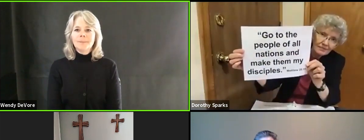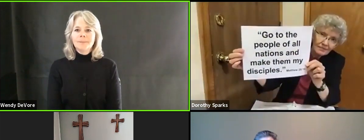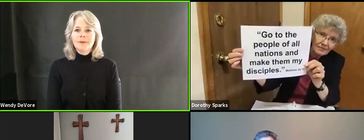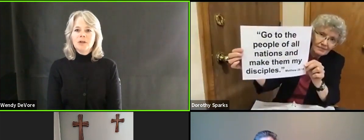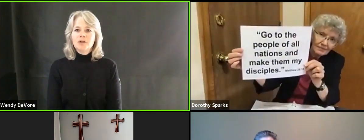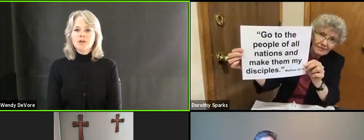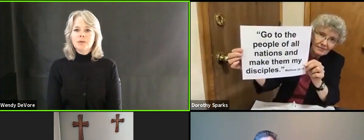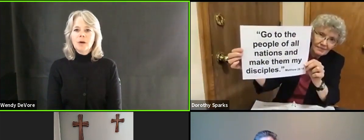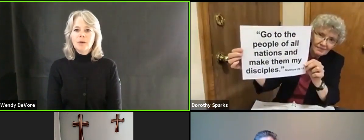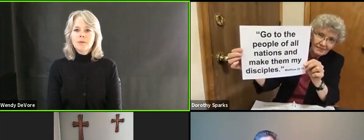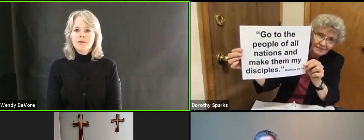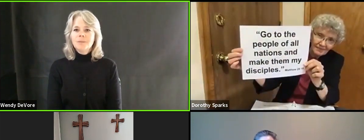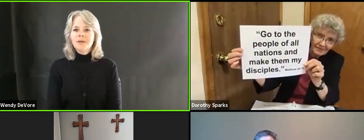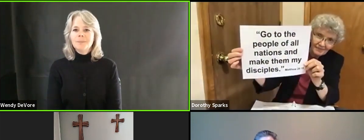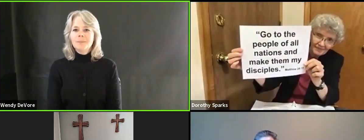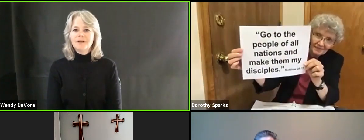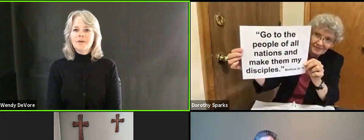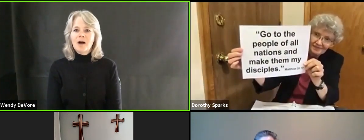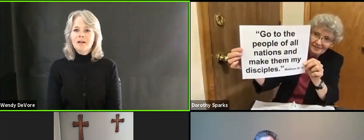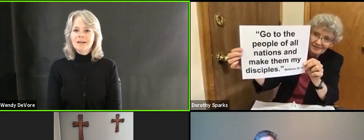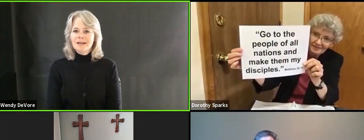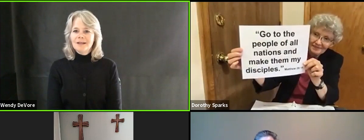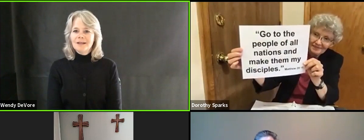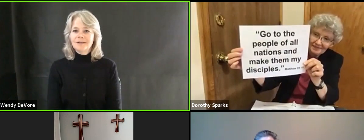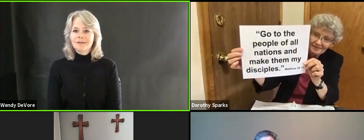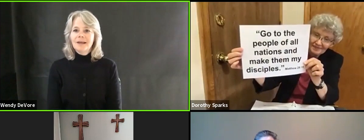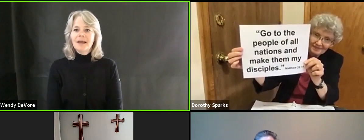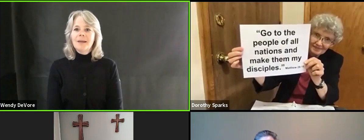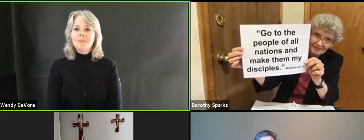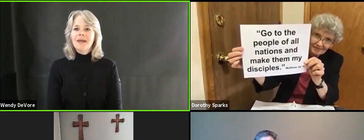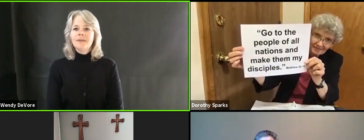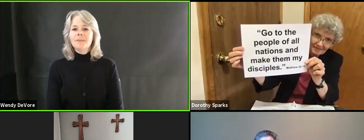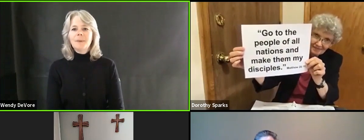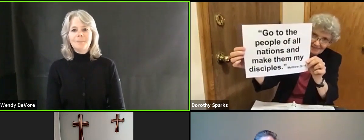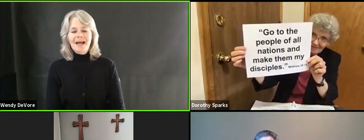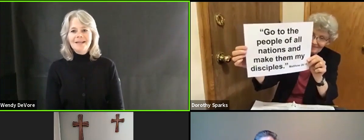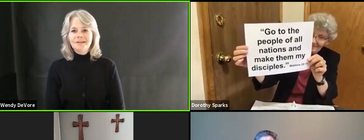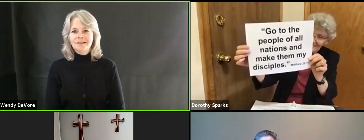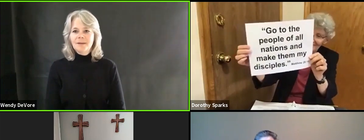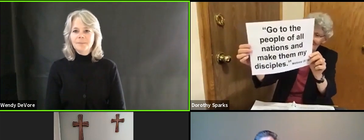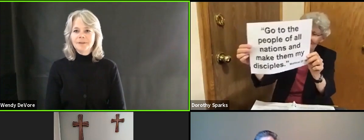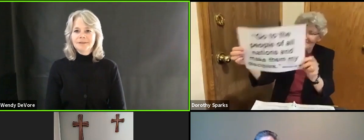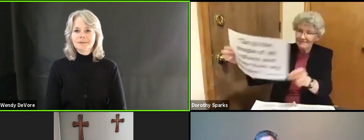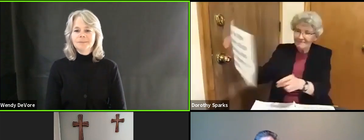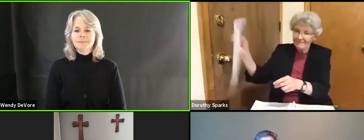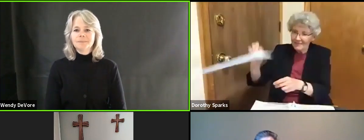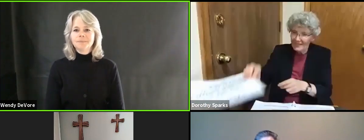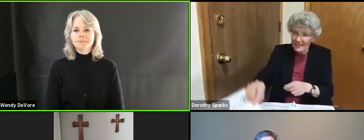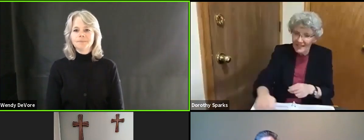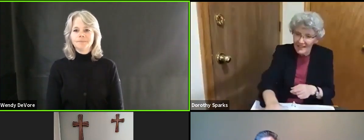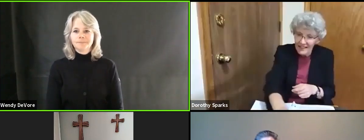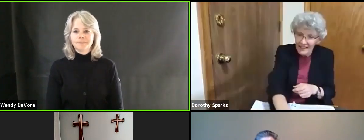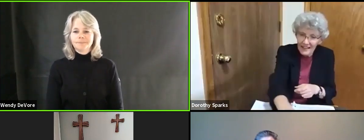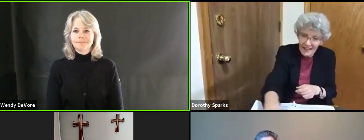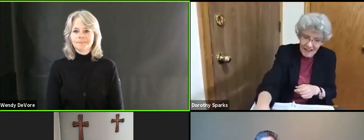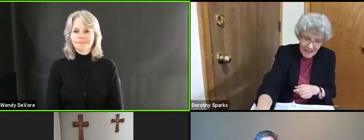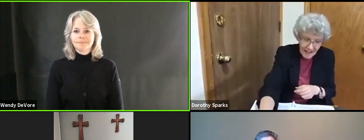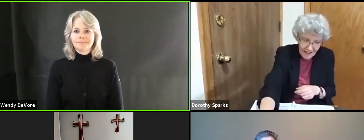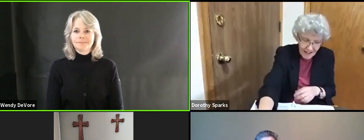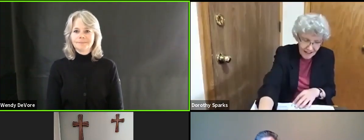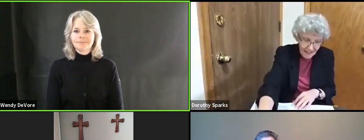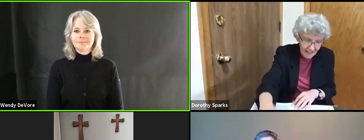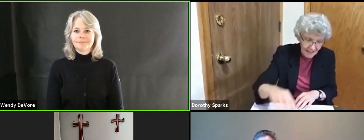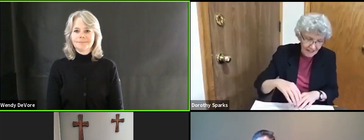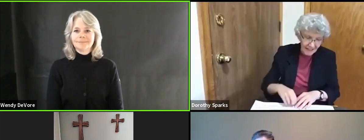told them to go to the people of all nations and make them my disciples.